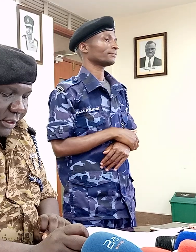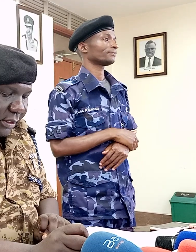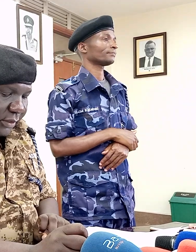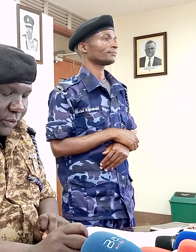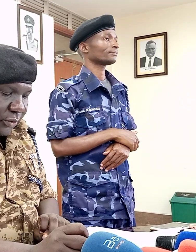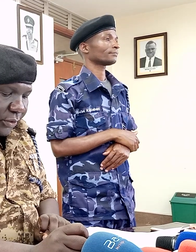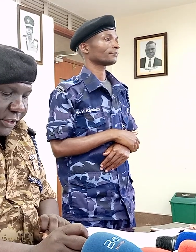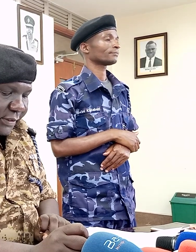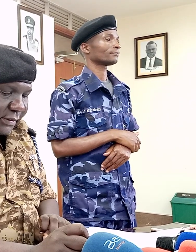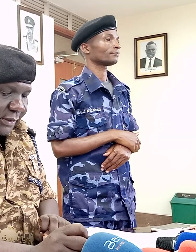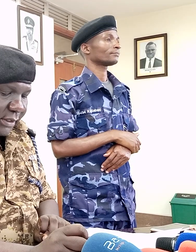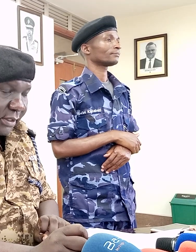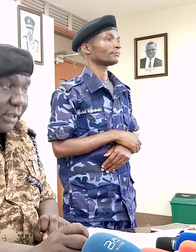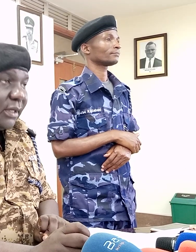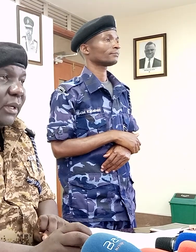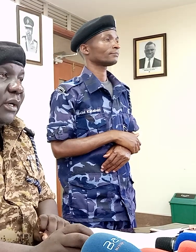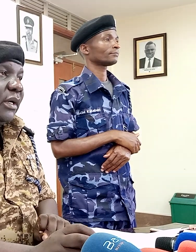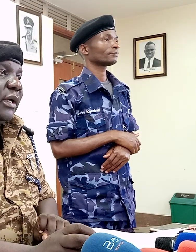So